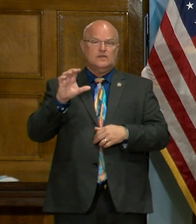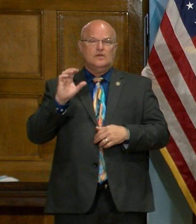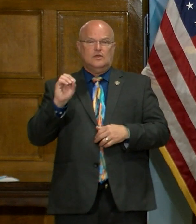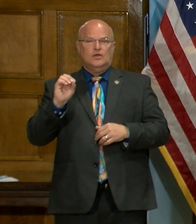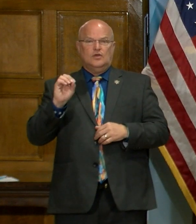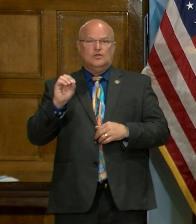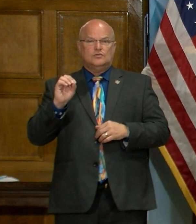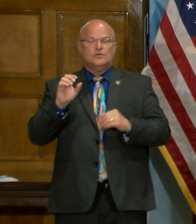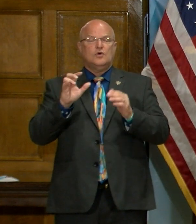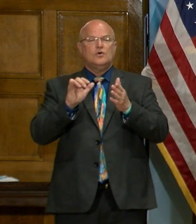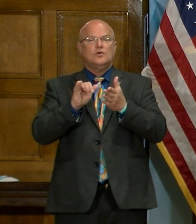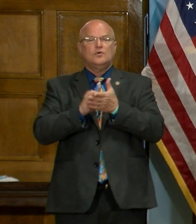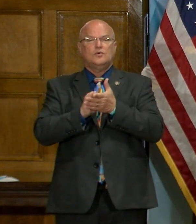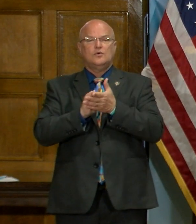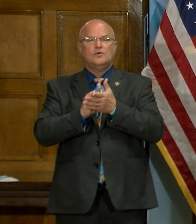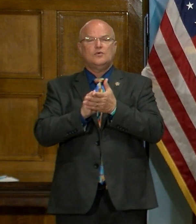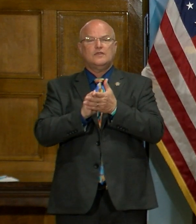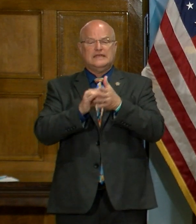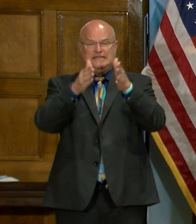so